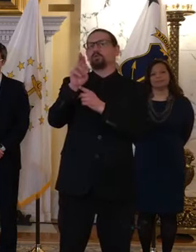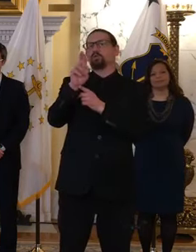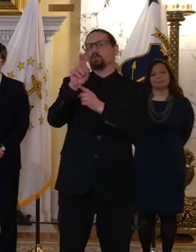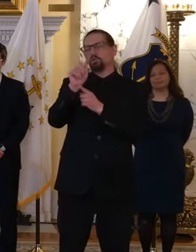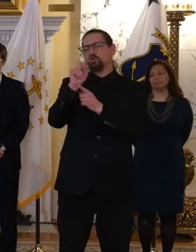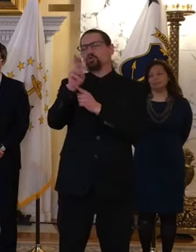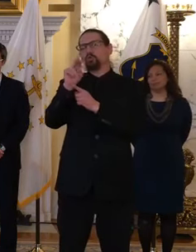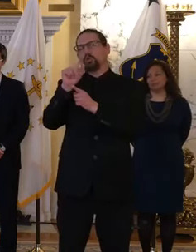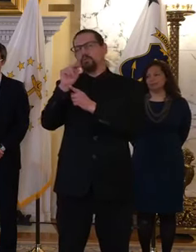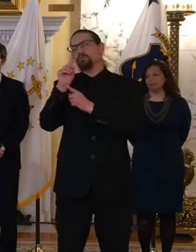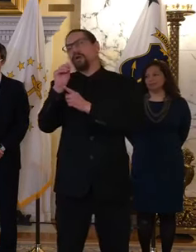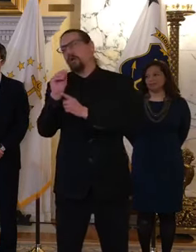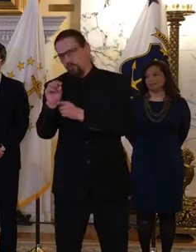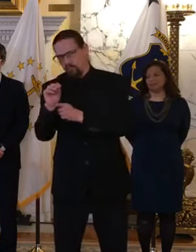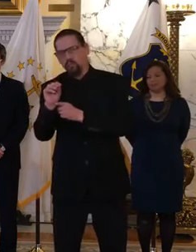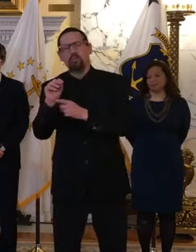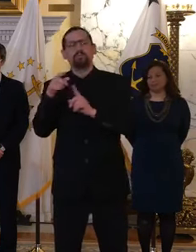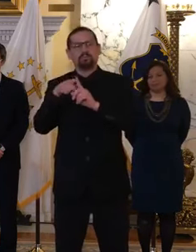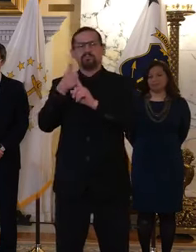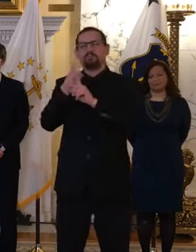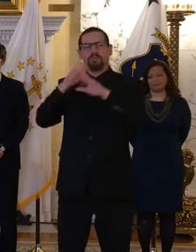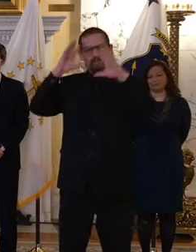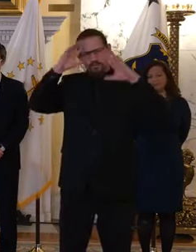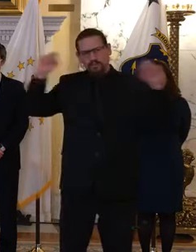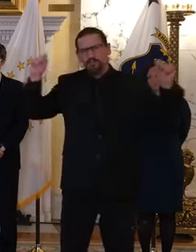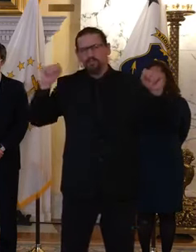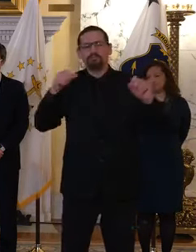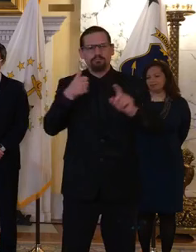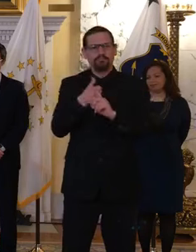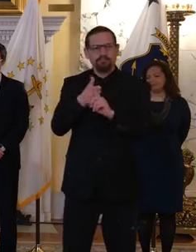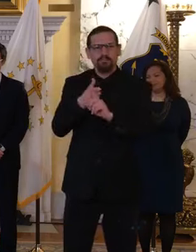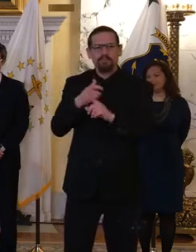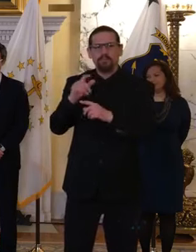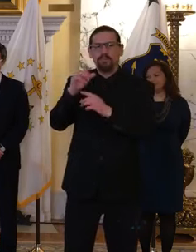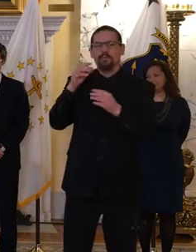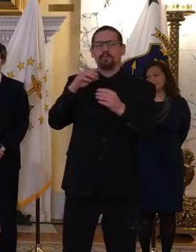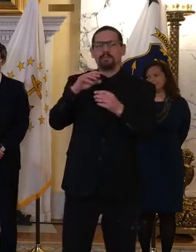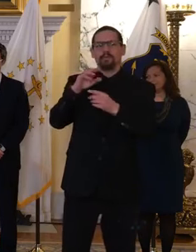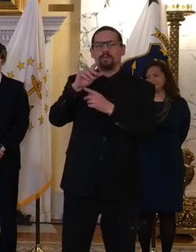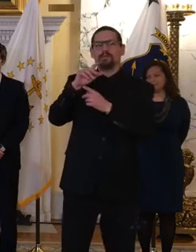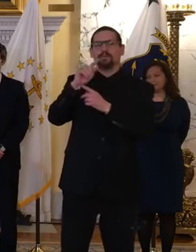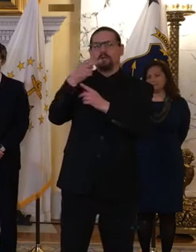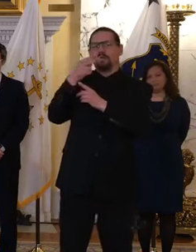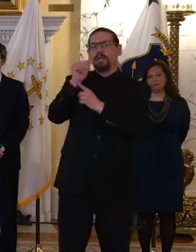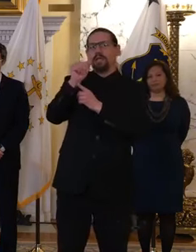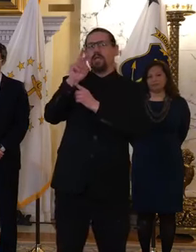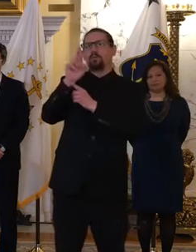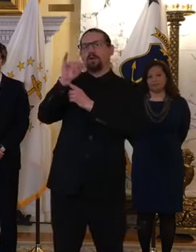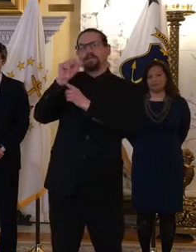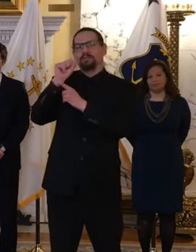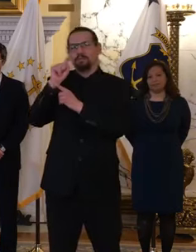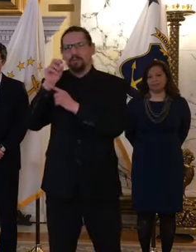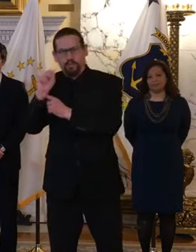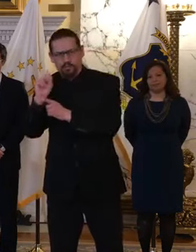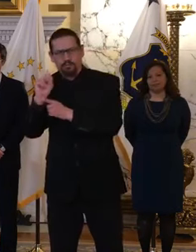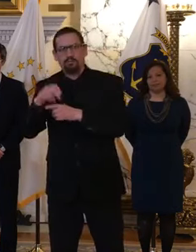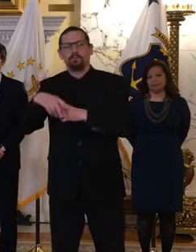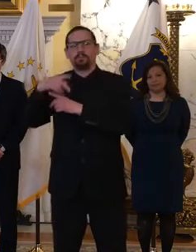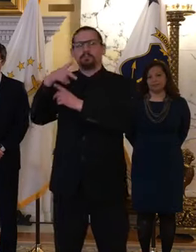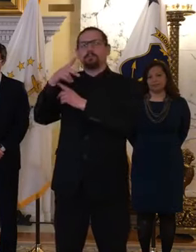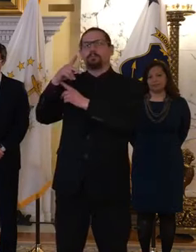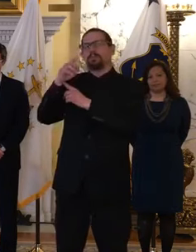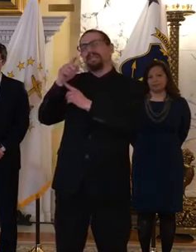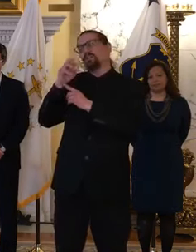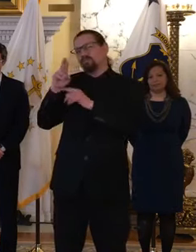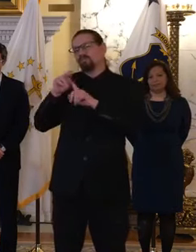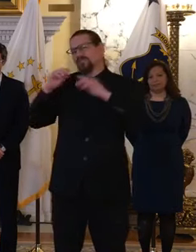Turnaround just a few weeks ago. He knew he was getting into a challenge when he got here. I don't think he knew he'd